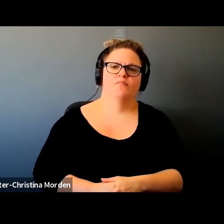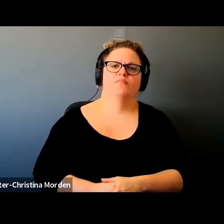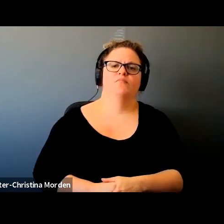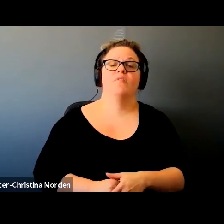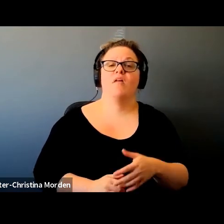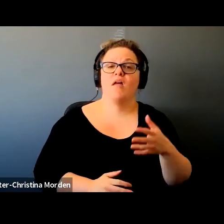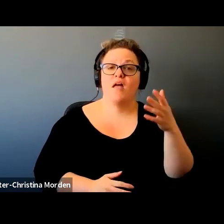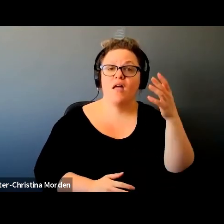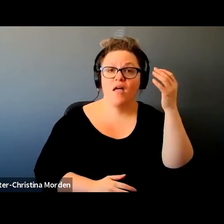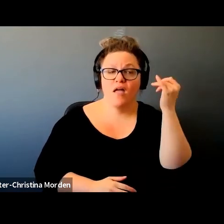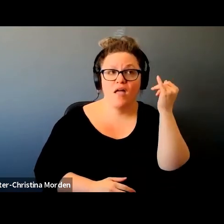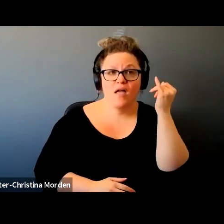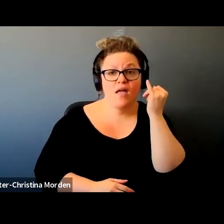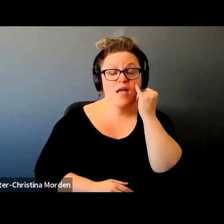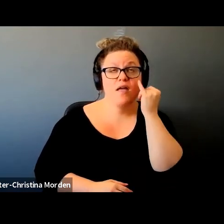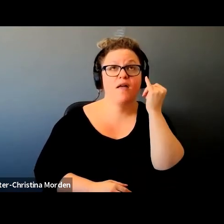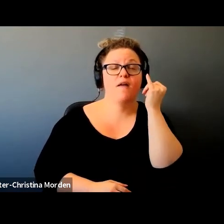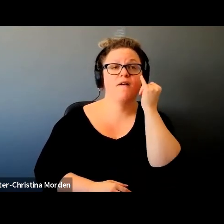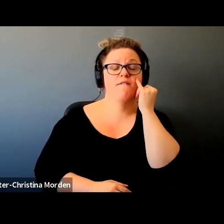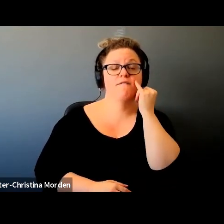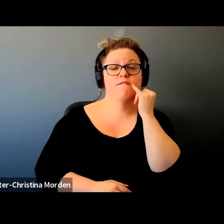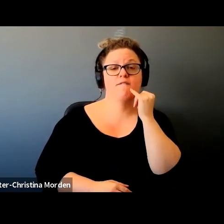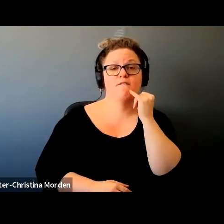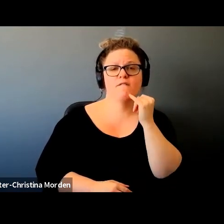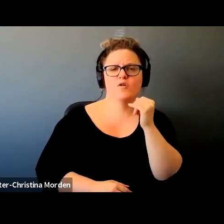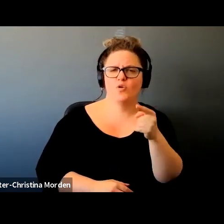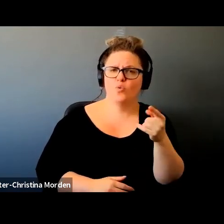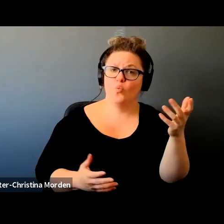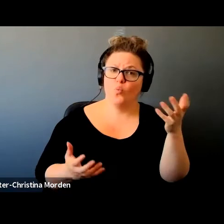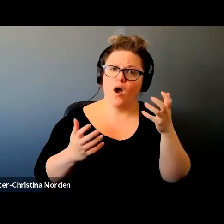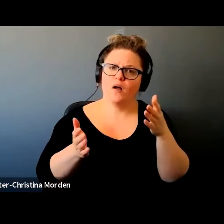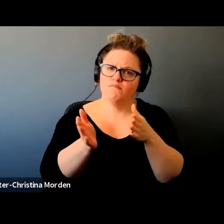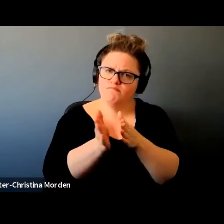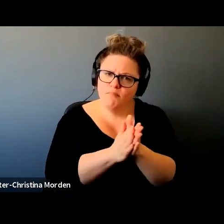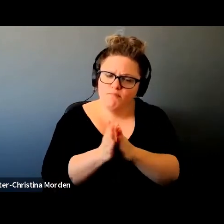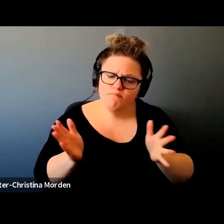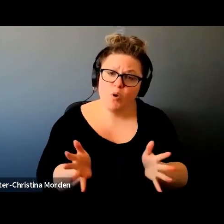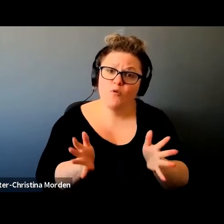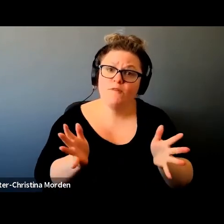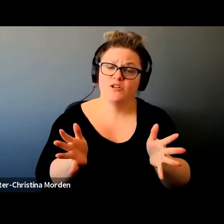if you're looking, a really good way to motivate yourself to keep making art